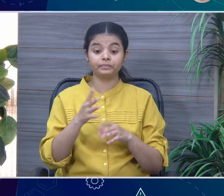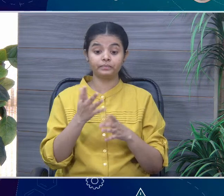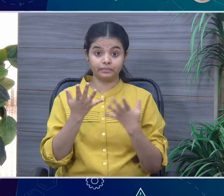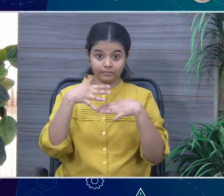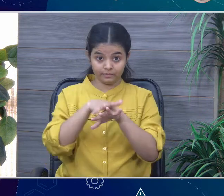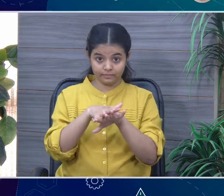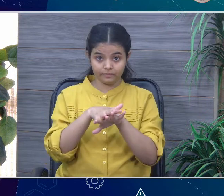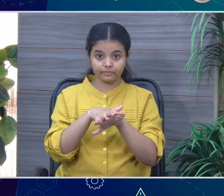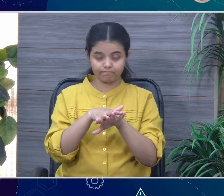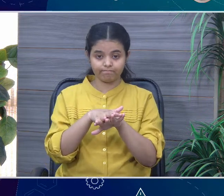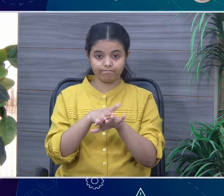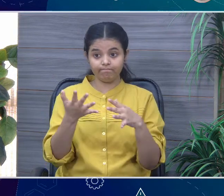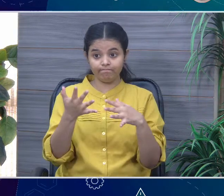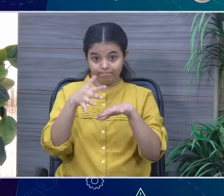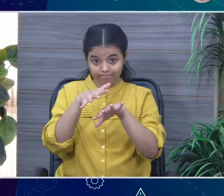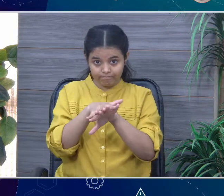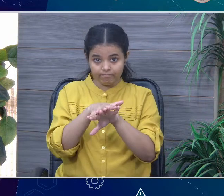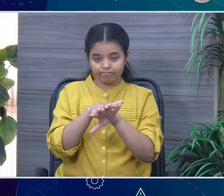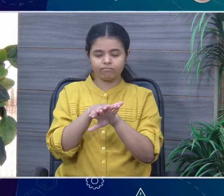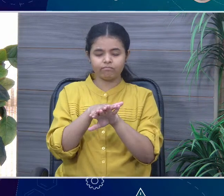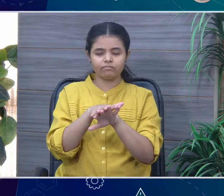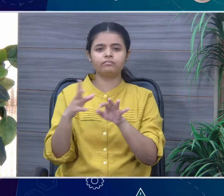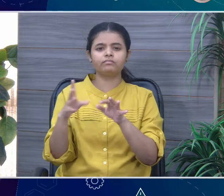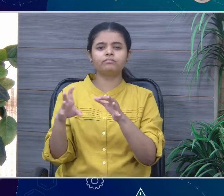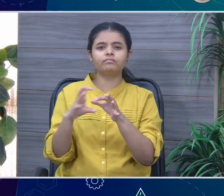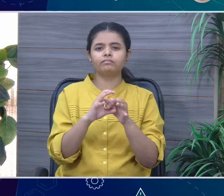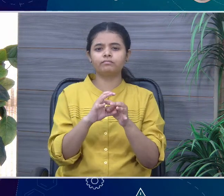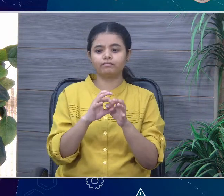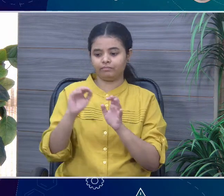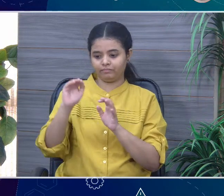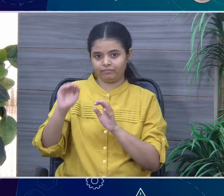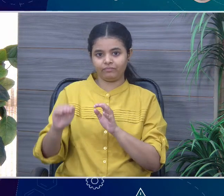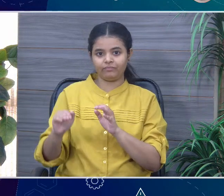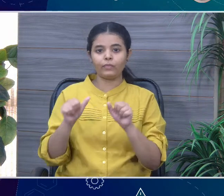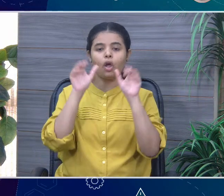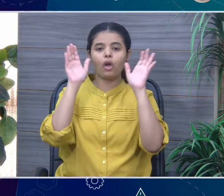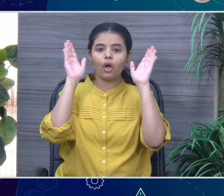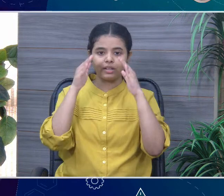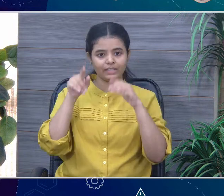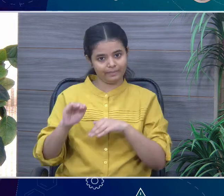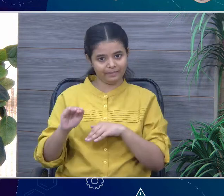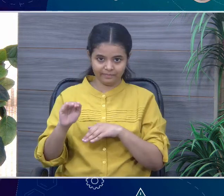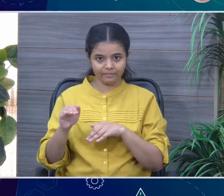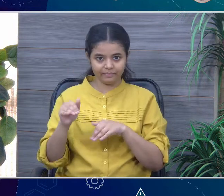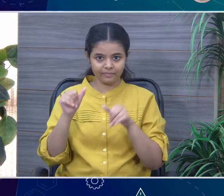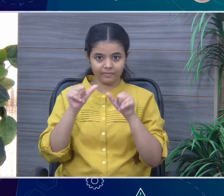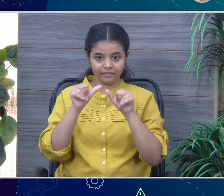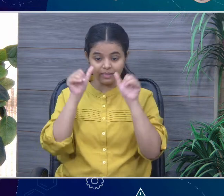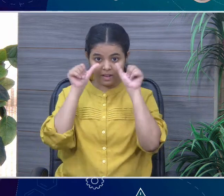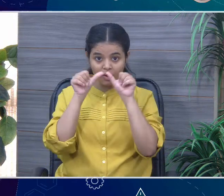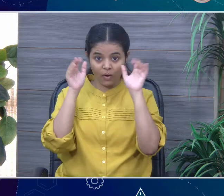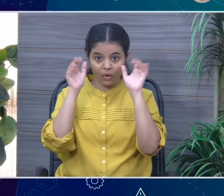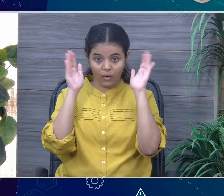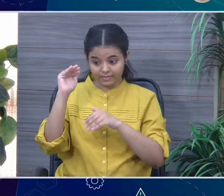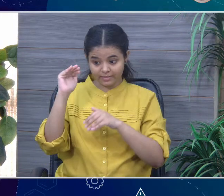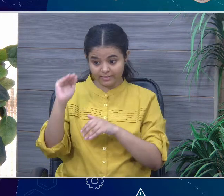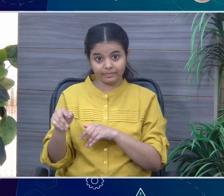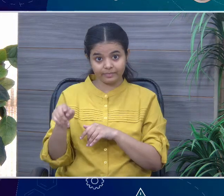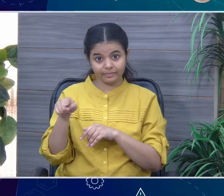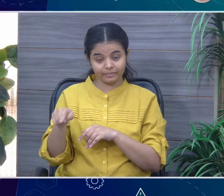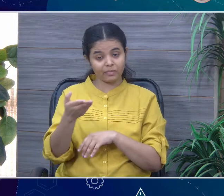inclusion, I would give an example related to a child with autism. Now children who have